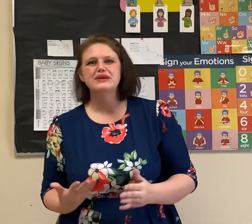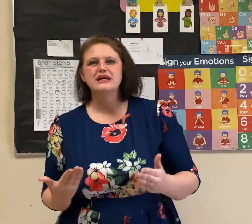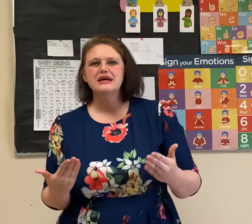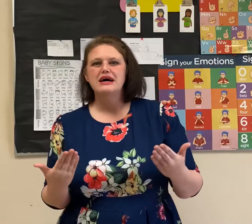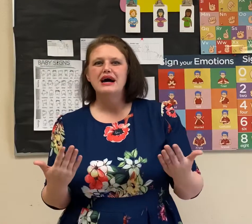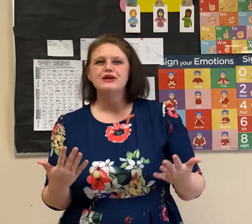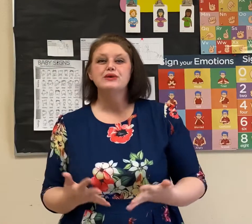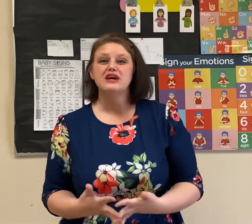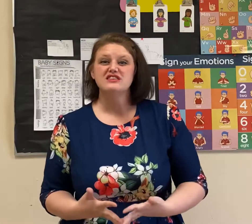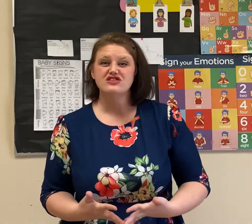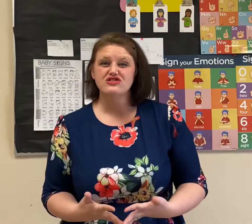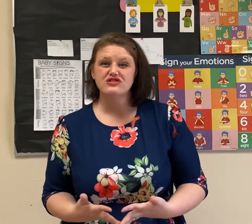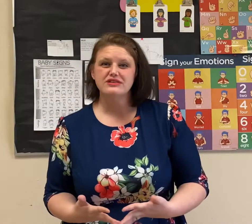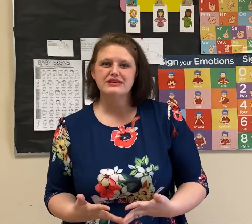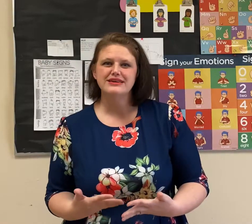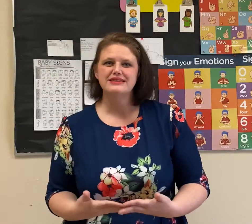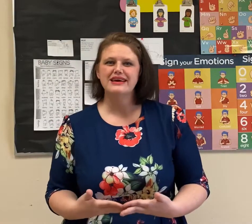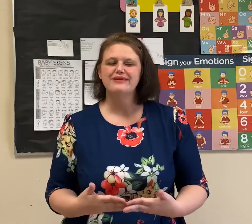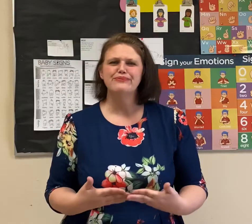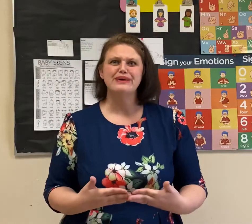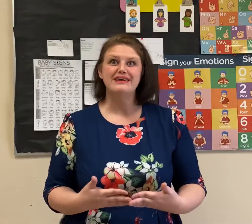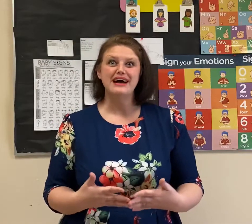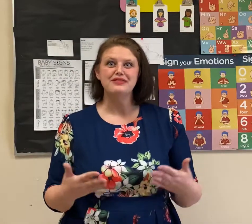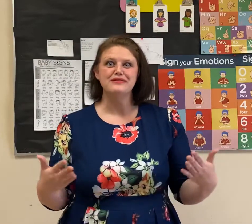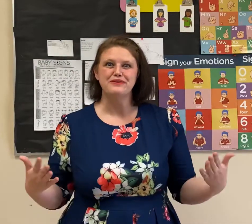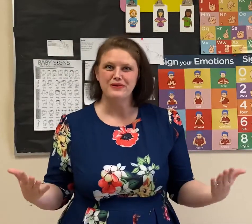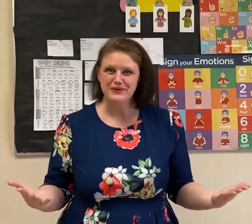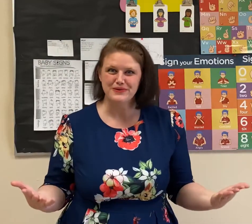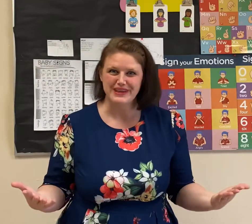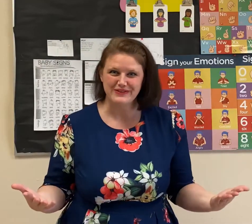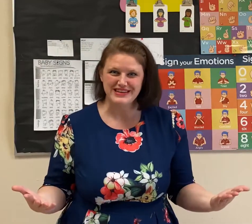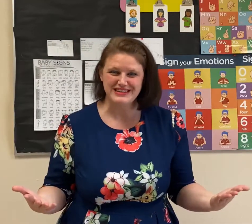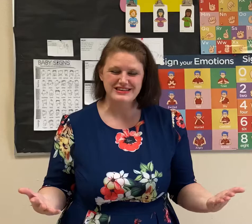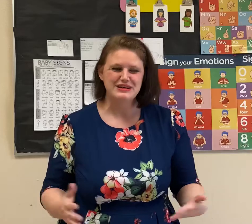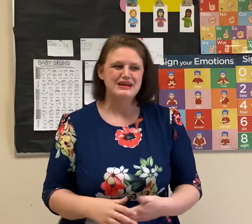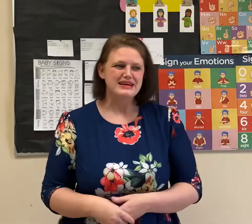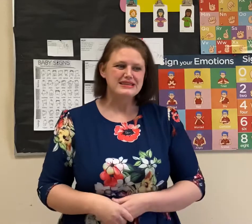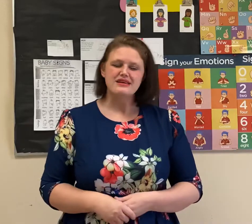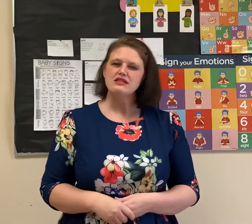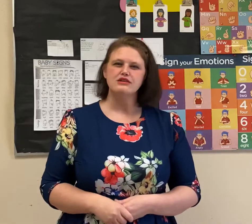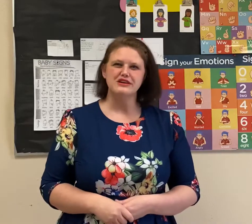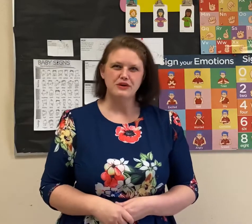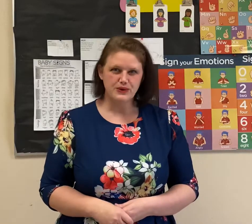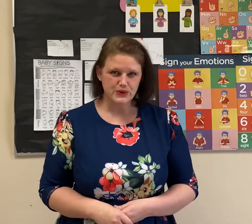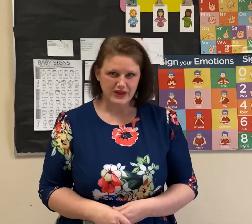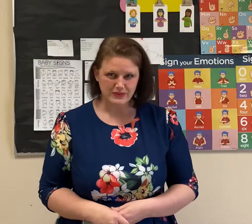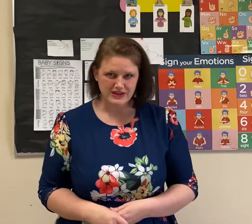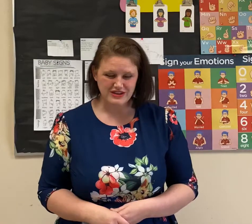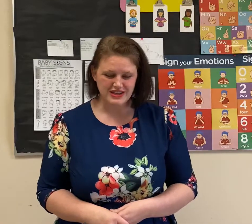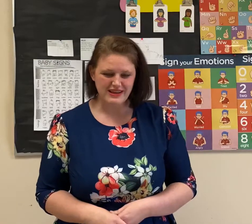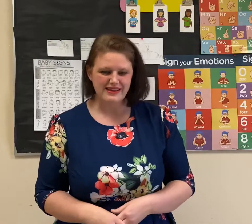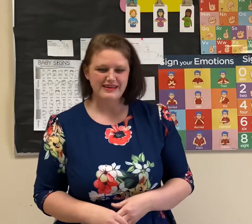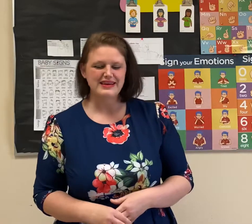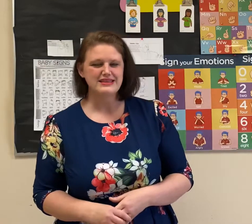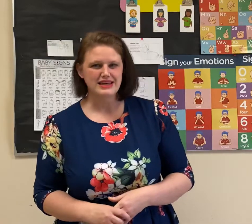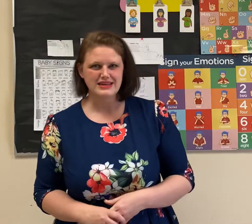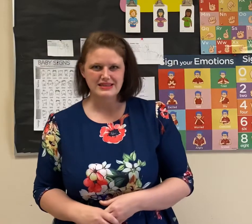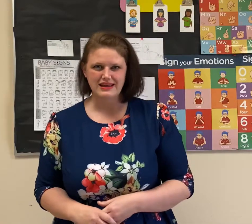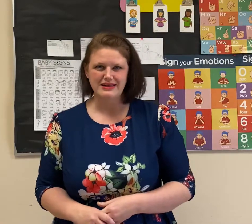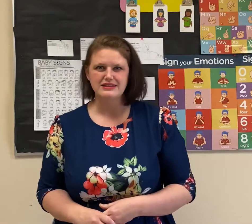I know a lot of teachers say, well, I have to learn a whole new language. It's not learning a whole new language. Yes, ASL is